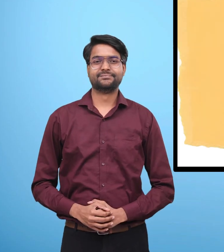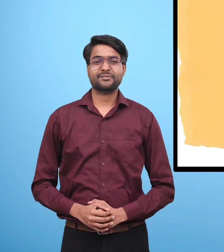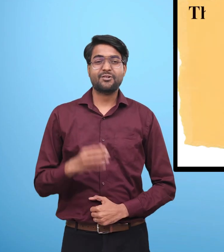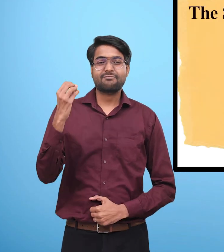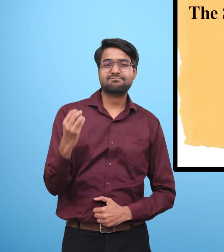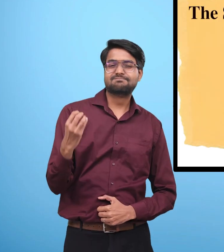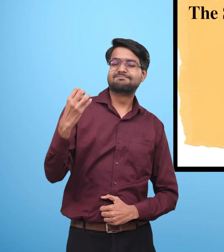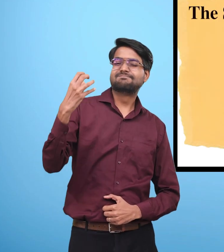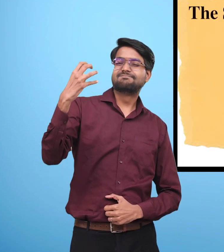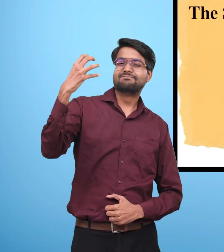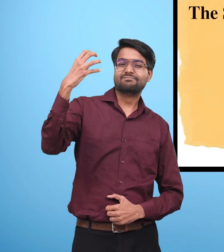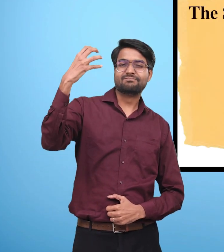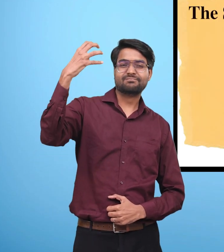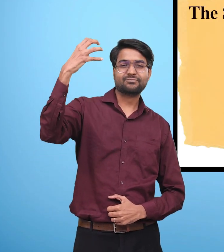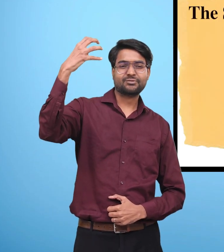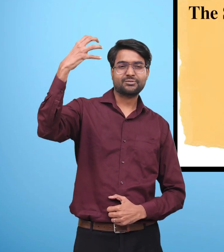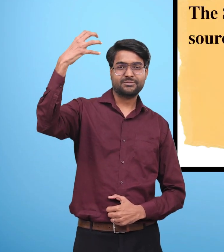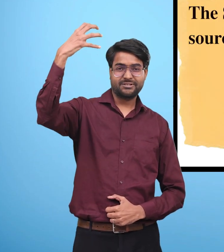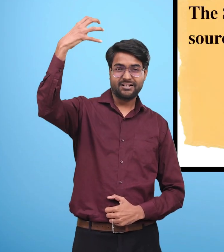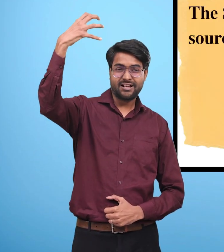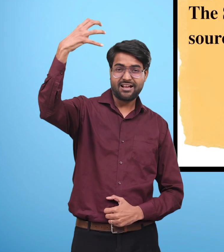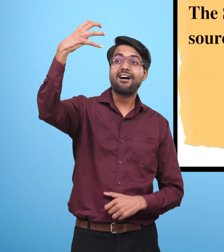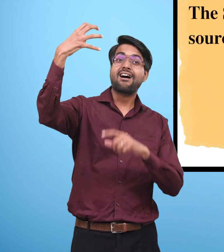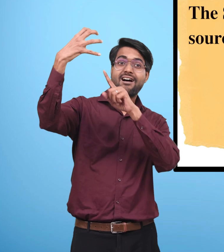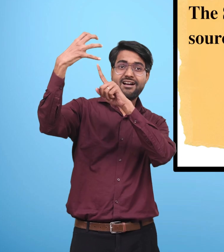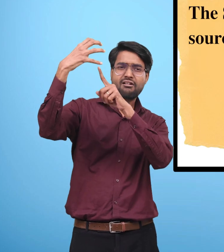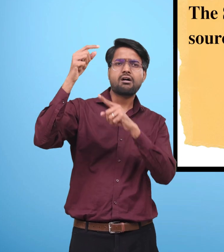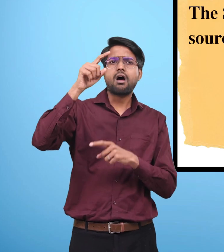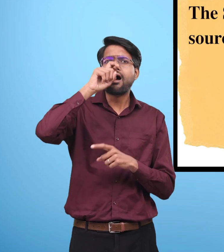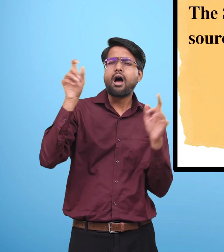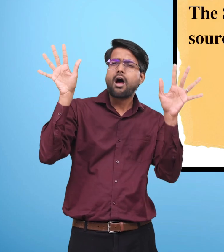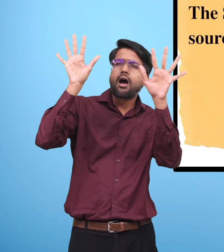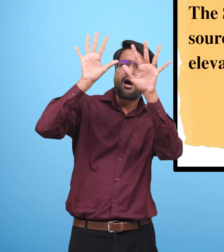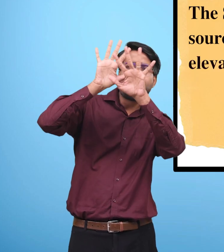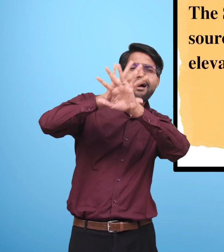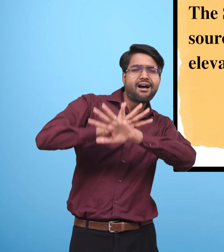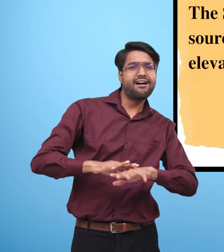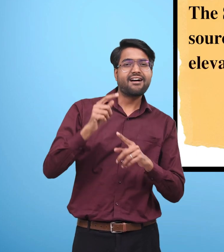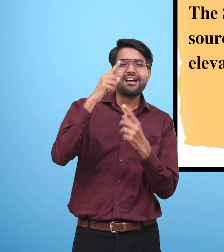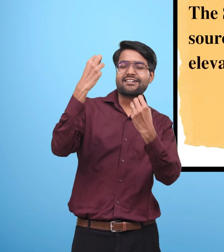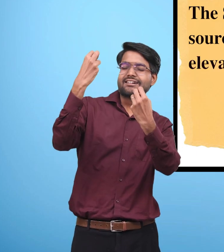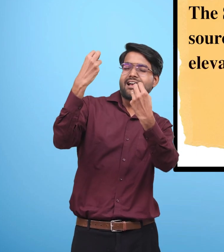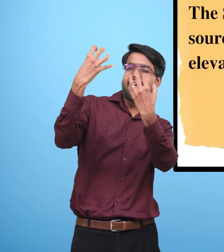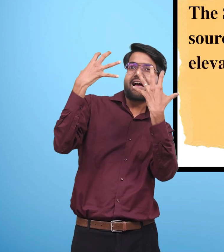The Sun, being the brightest object and the source of light and heat on Earth, was elevated in most